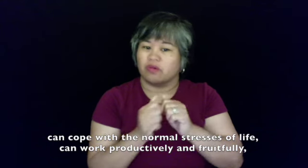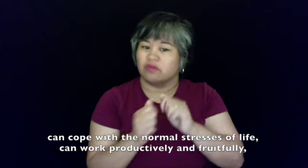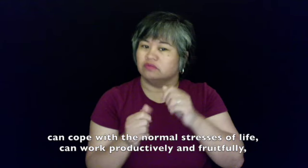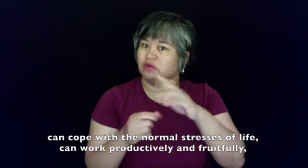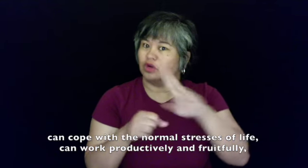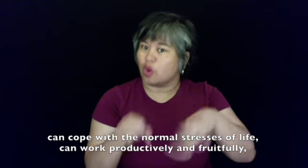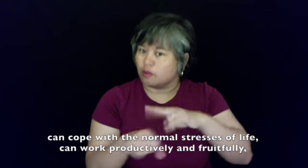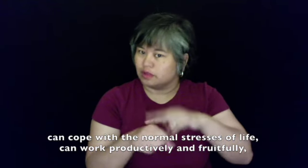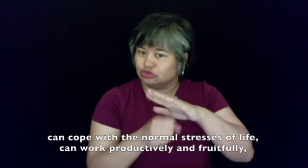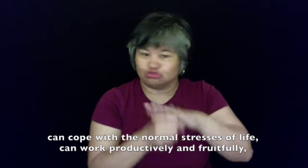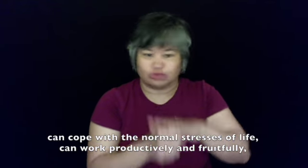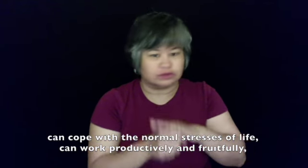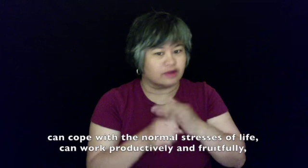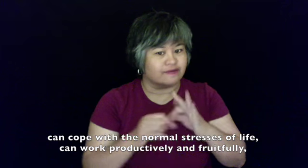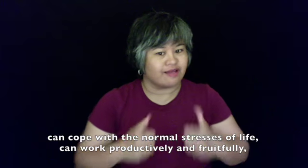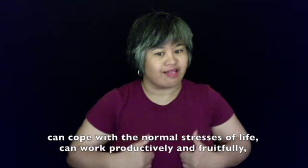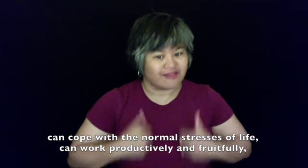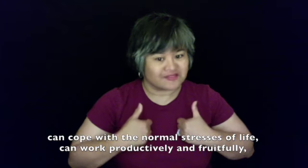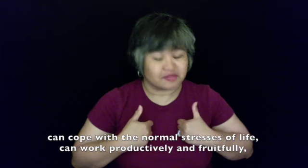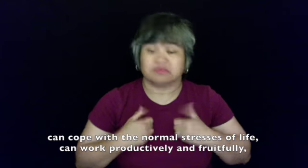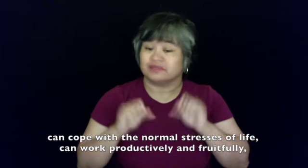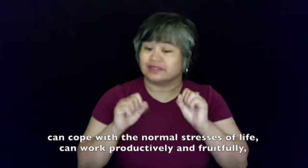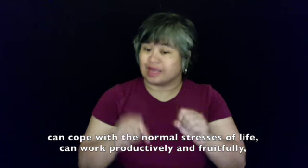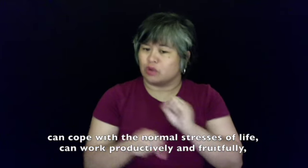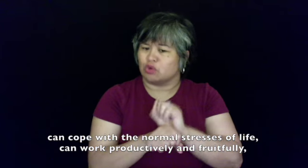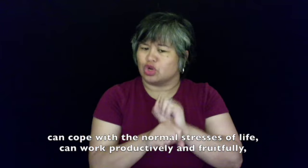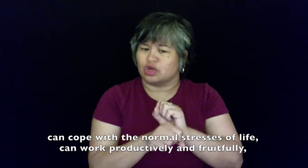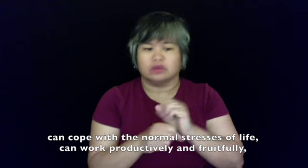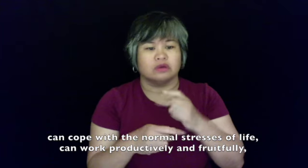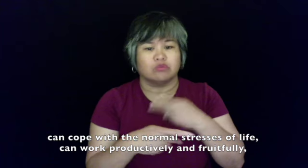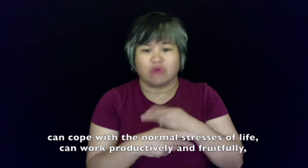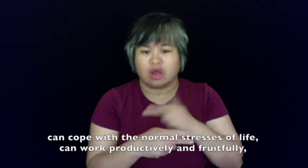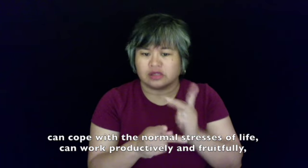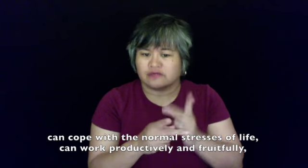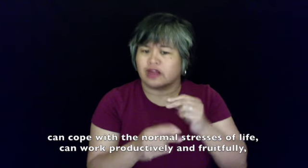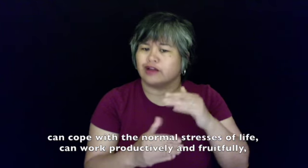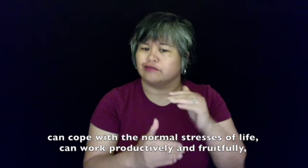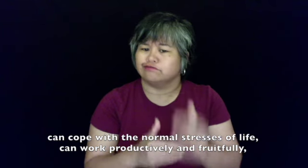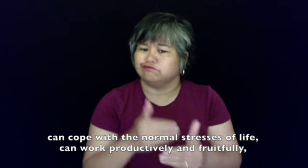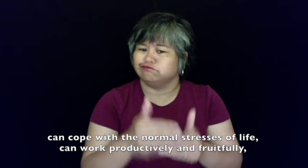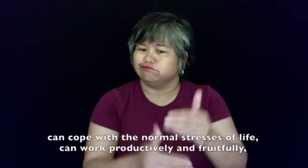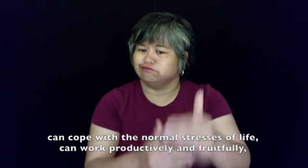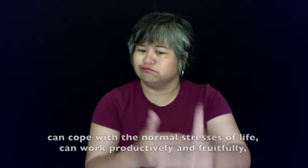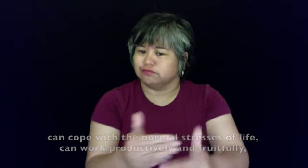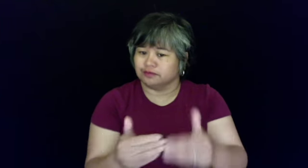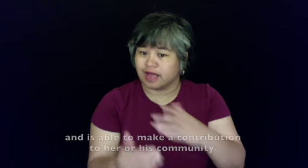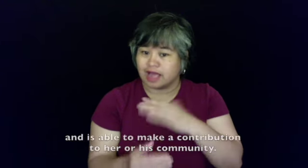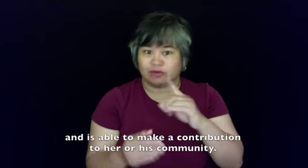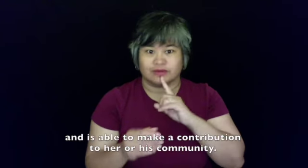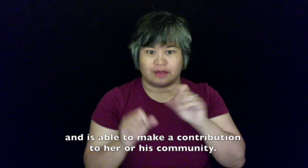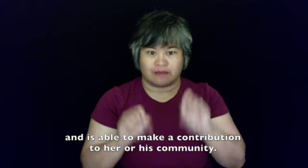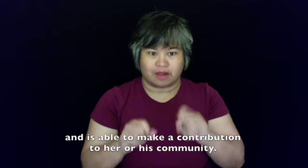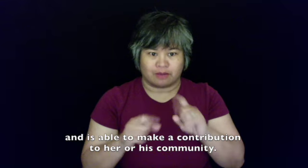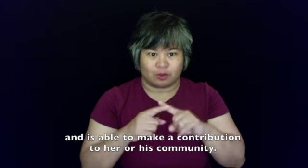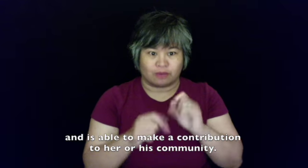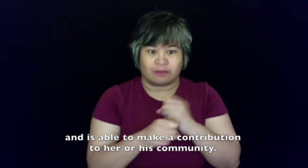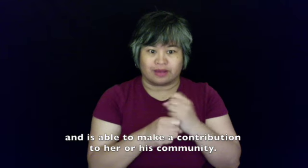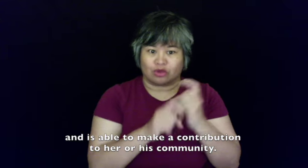and can cope with the normal stress of life, can work productively and fruitfully. and is able to make